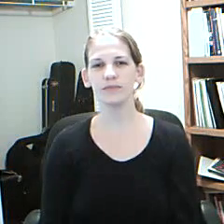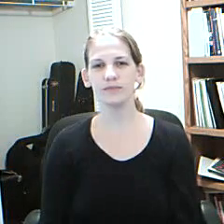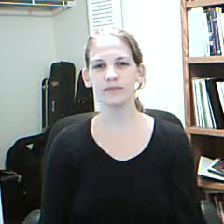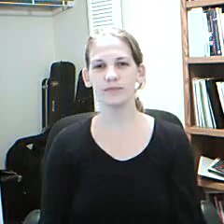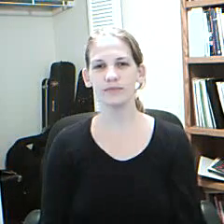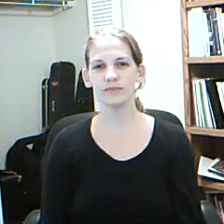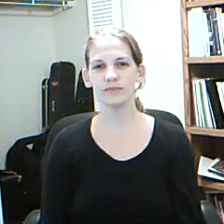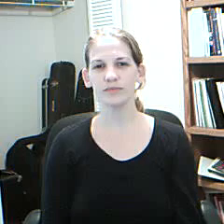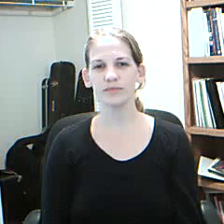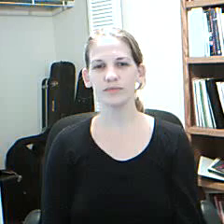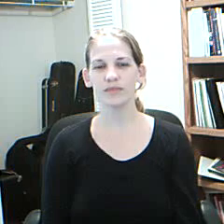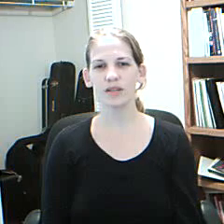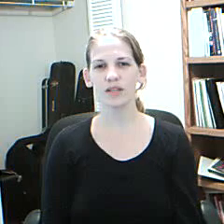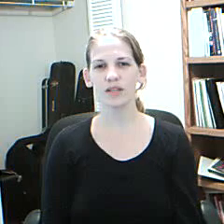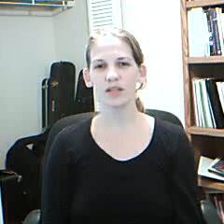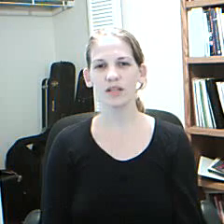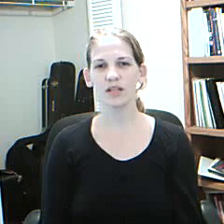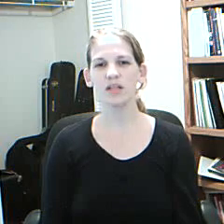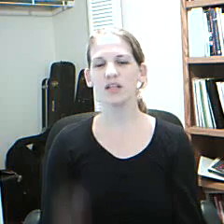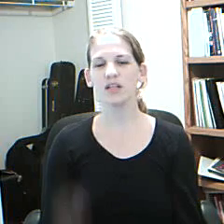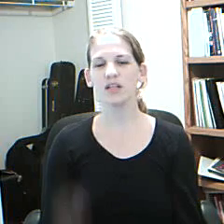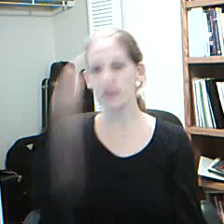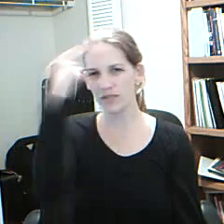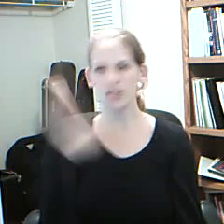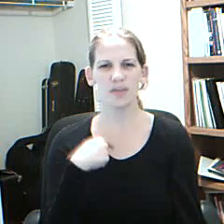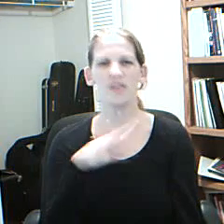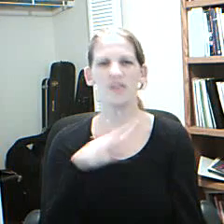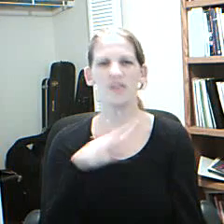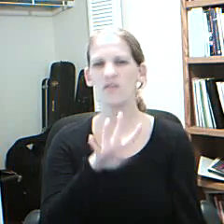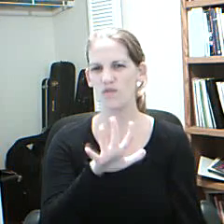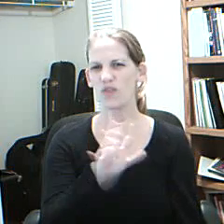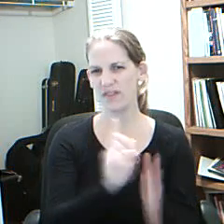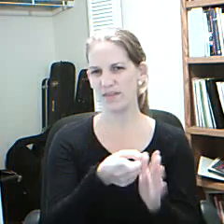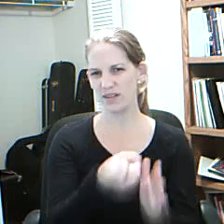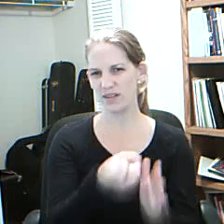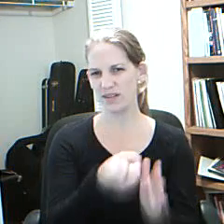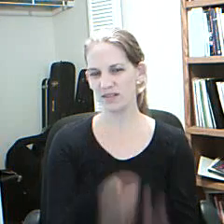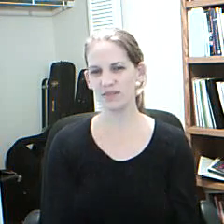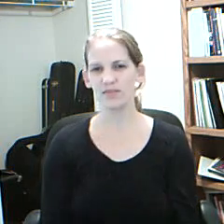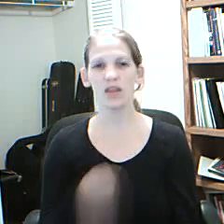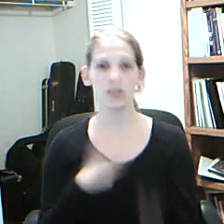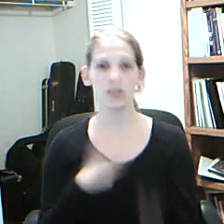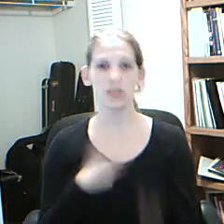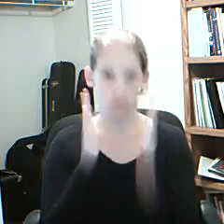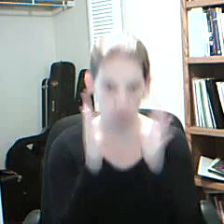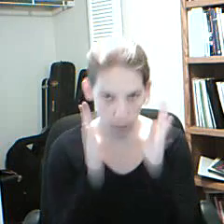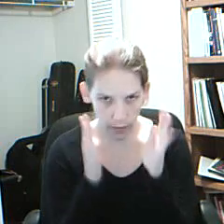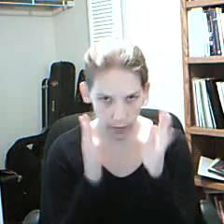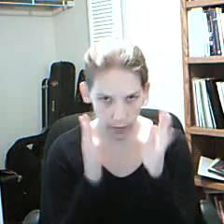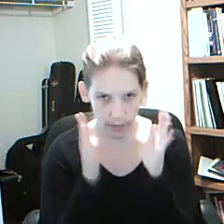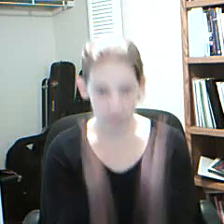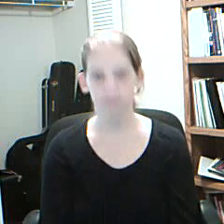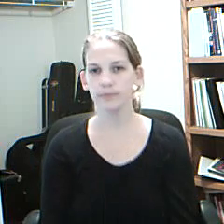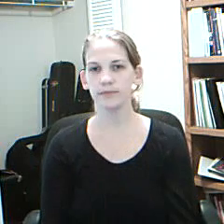I was focused. I knew what I wanted. But here's the thing, you know, don't write down something just for the sake of writing it